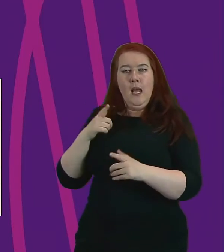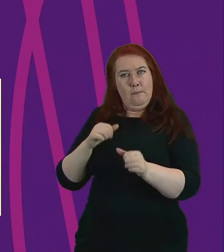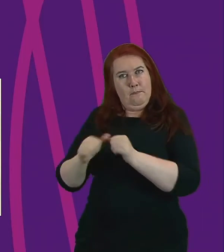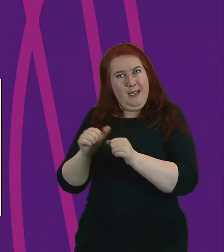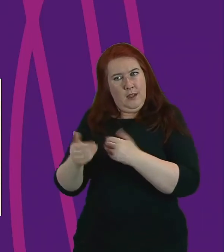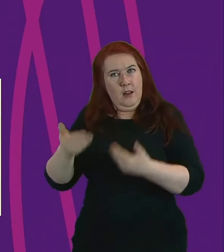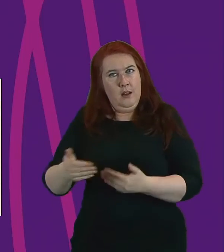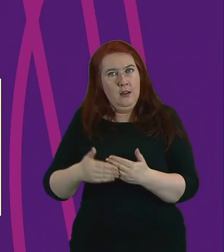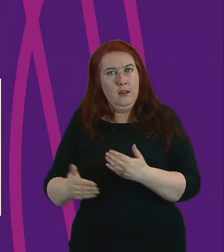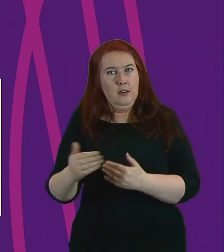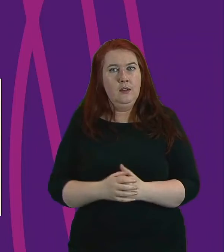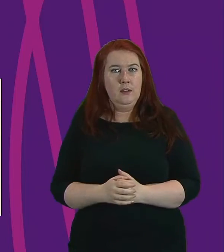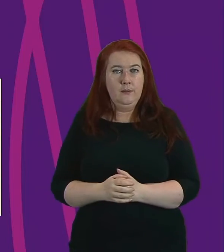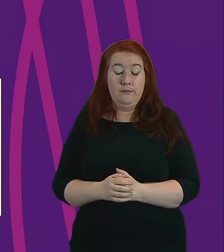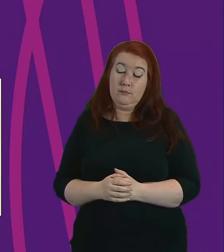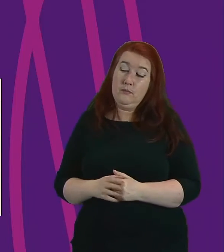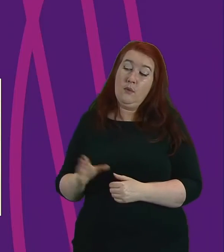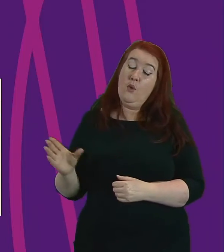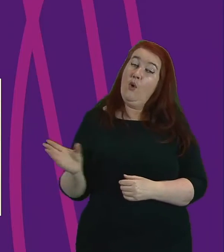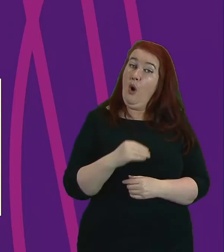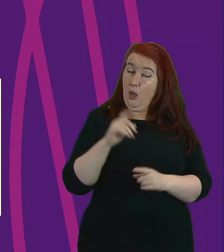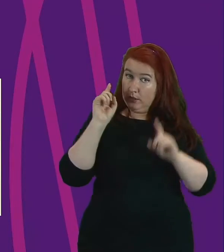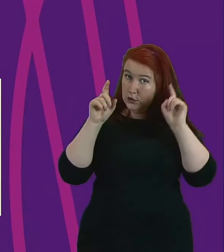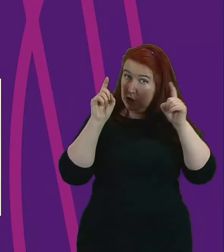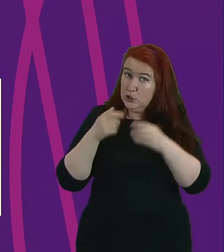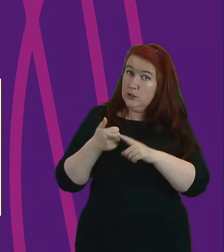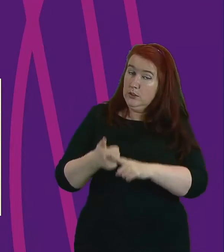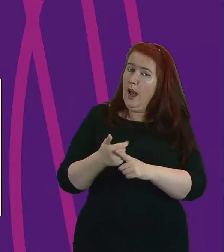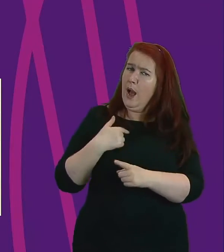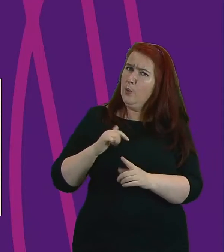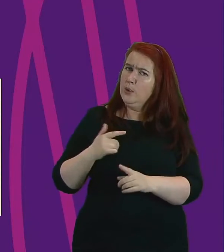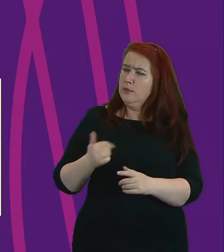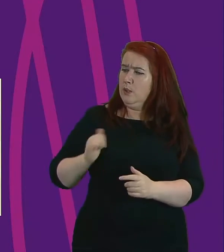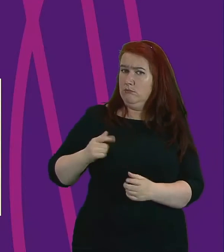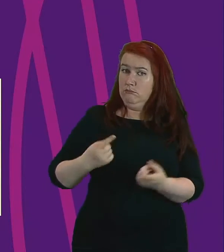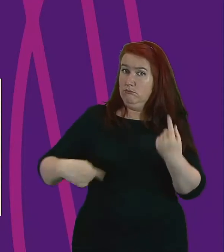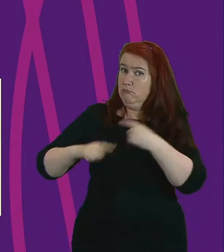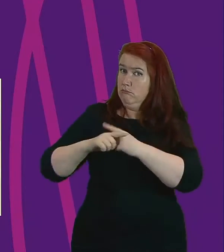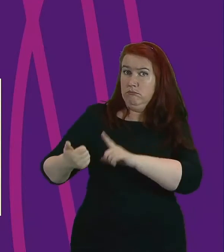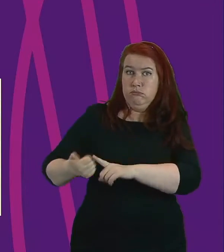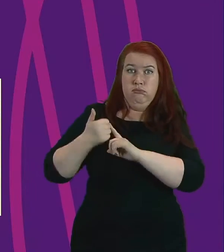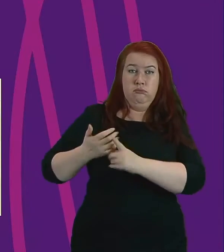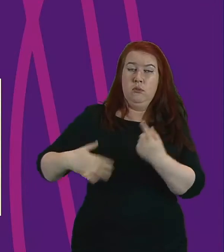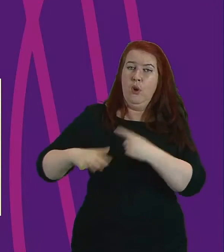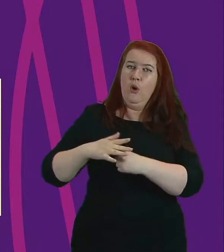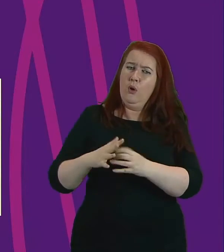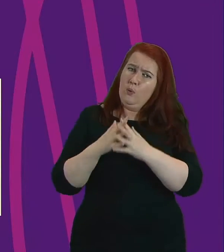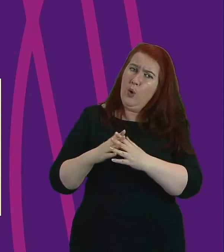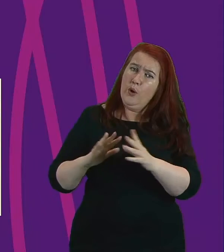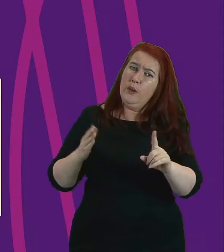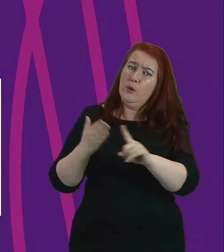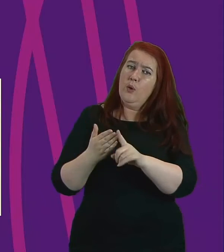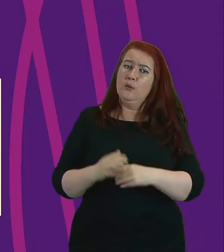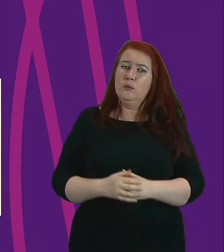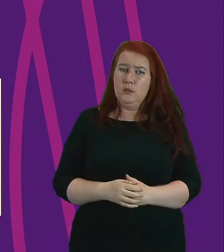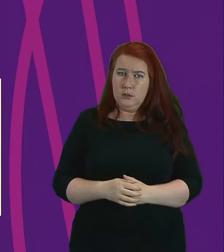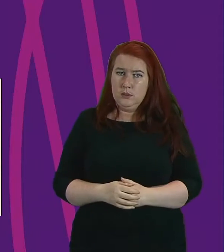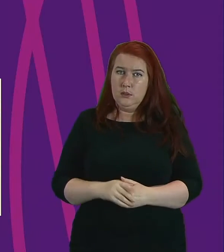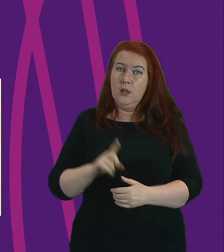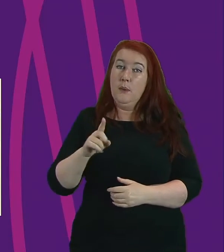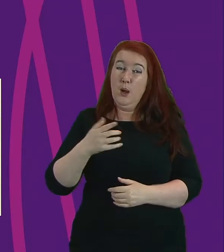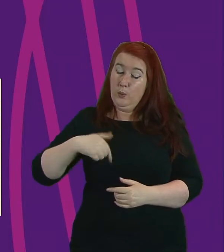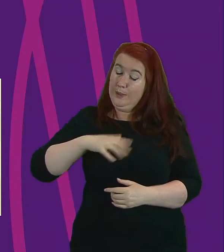of those, I would assume, are backed across the chamber. They are worthy goals, but we need to